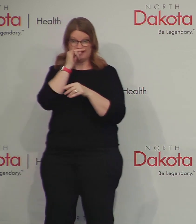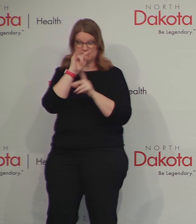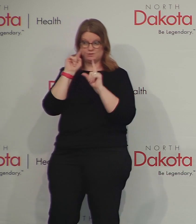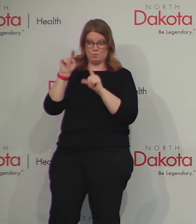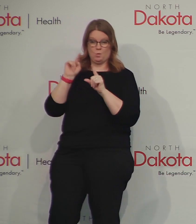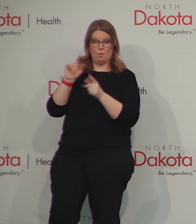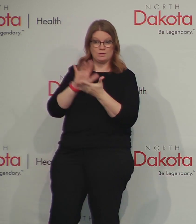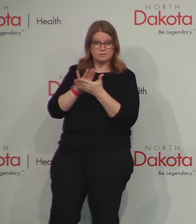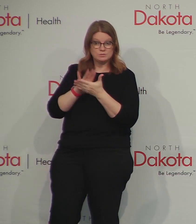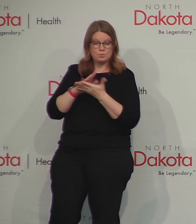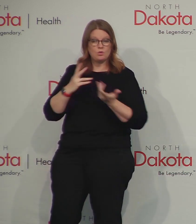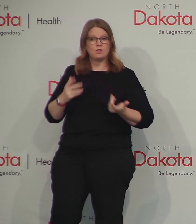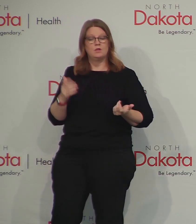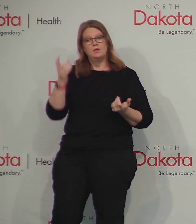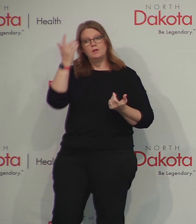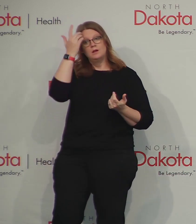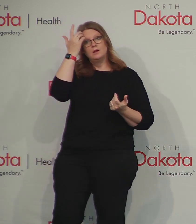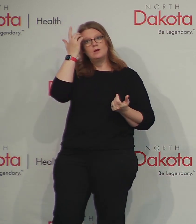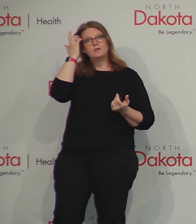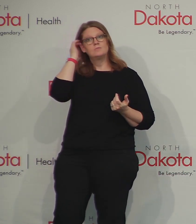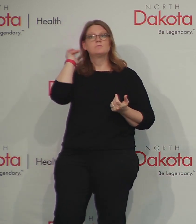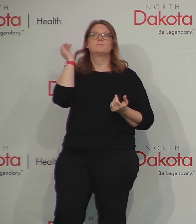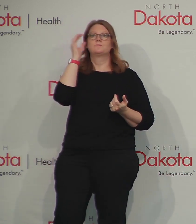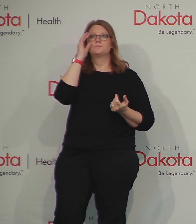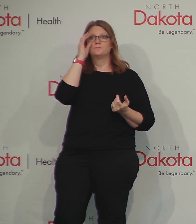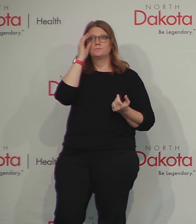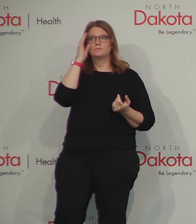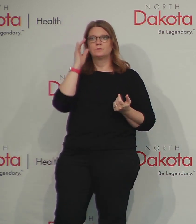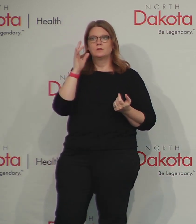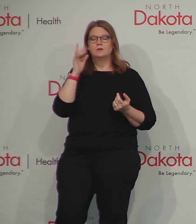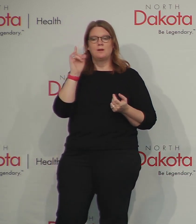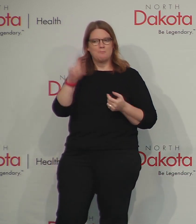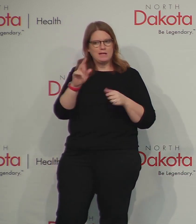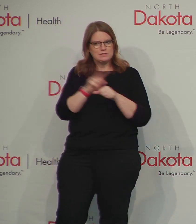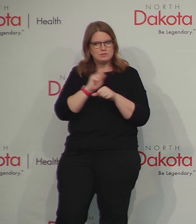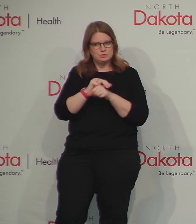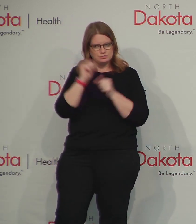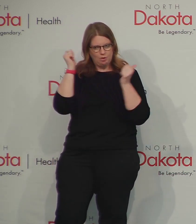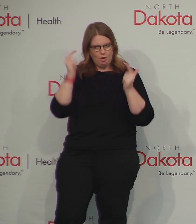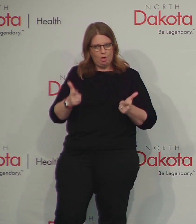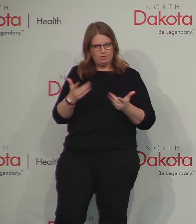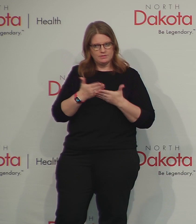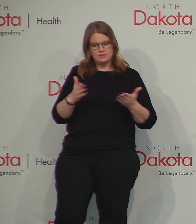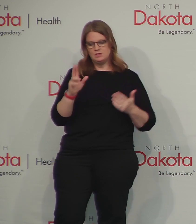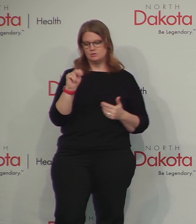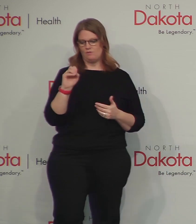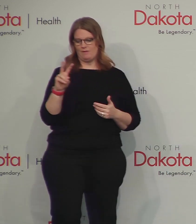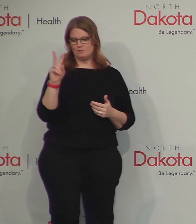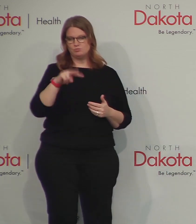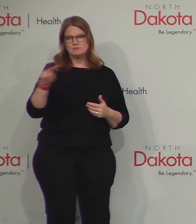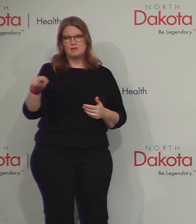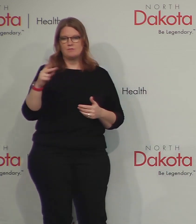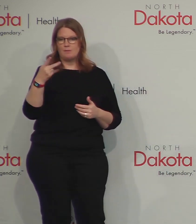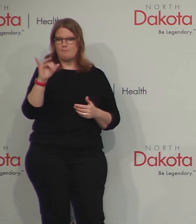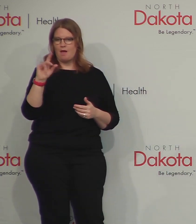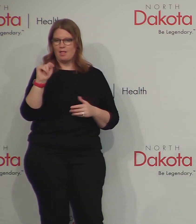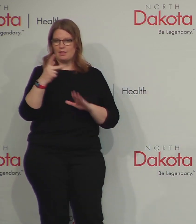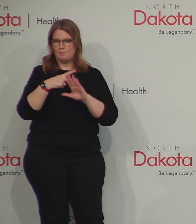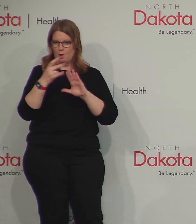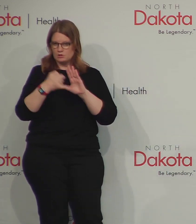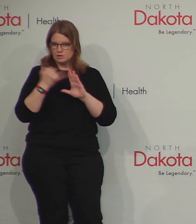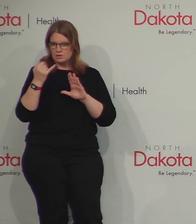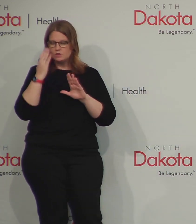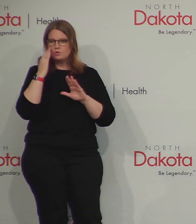visitation. And so we have to use all of our tools. On November 22nd, we announced a pilot project to roll out Binax